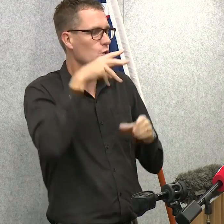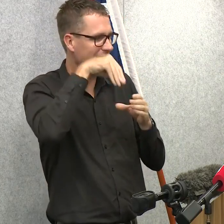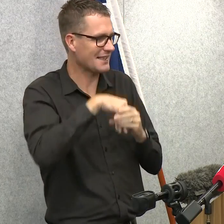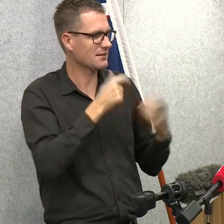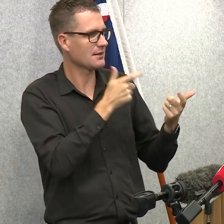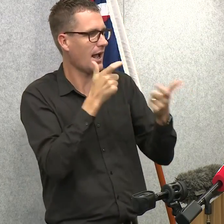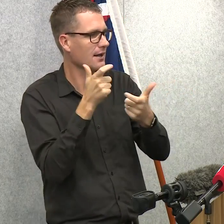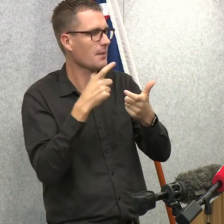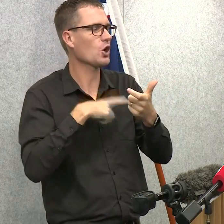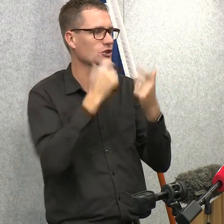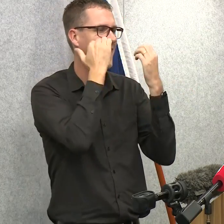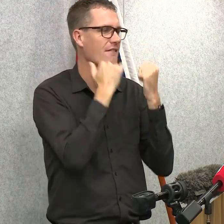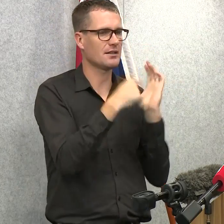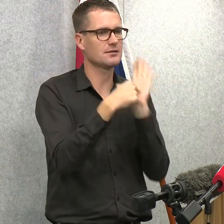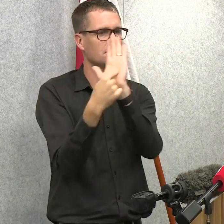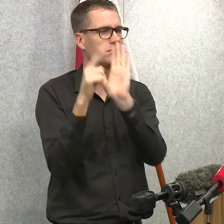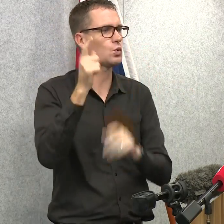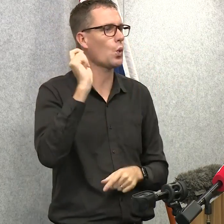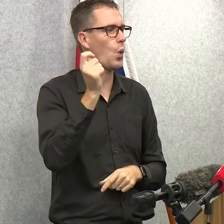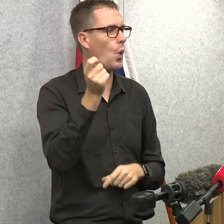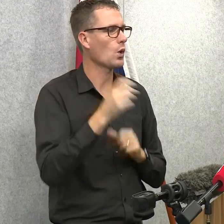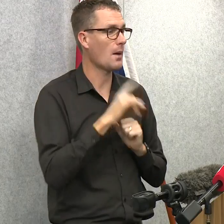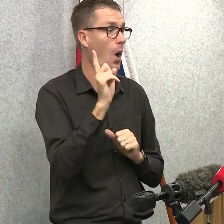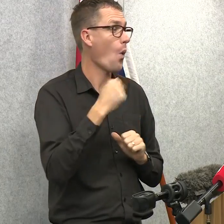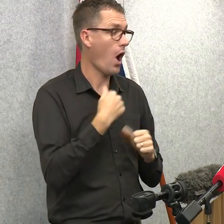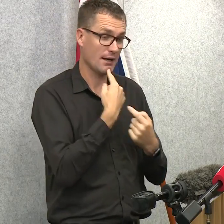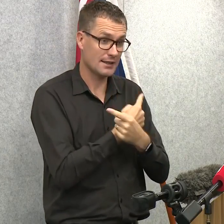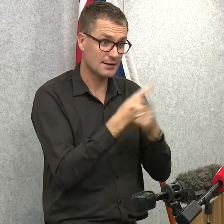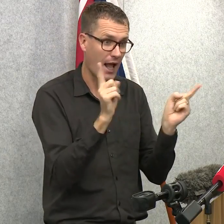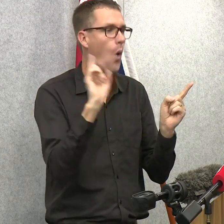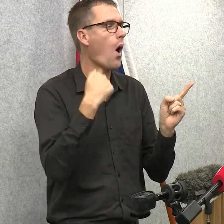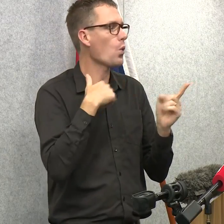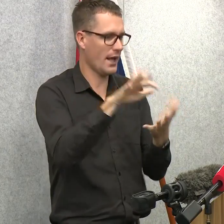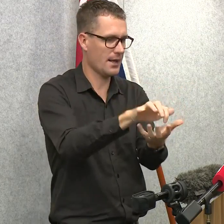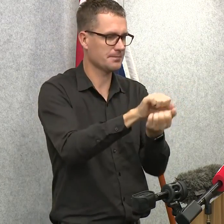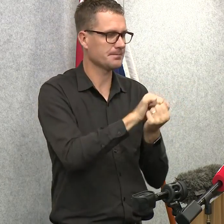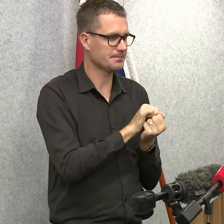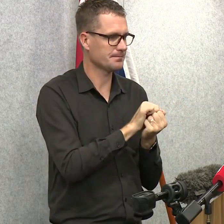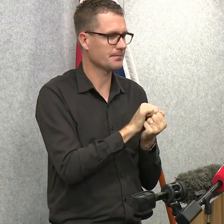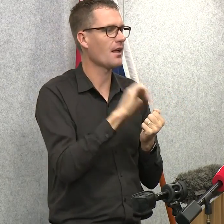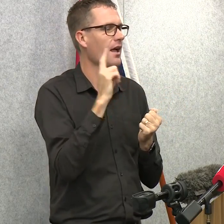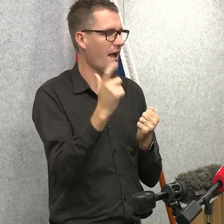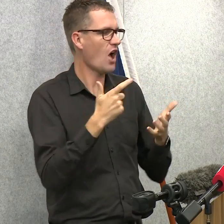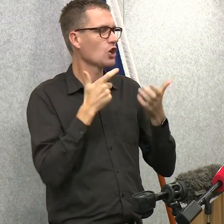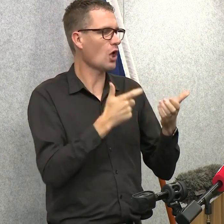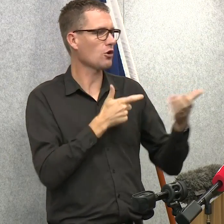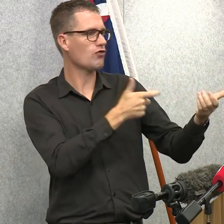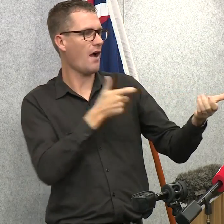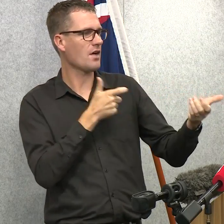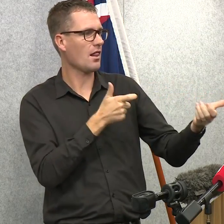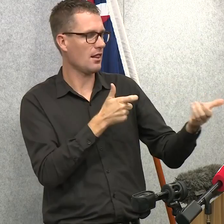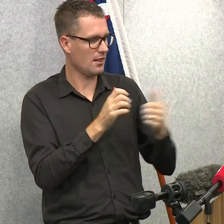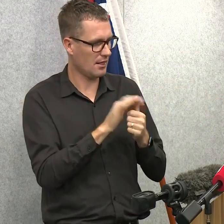the evidence we'll put before the court, but what we can say is what we seized, and they were assault rifles and